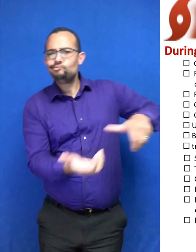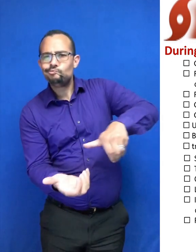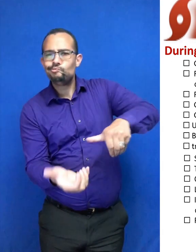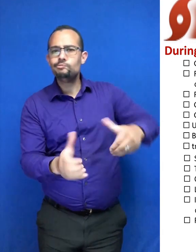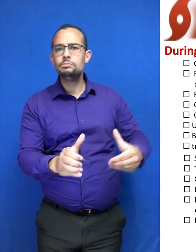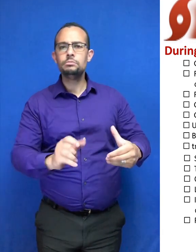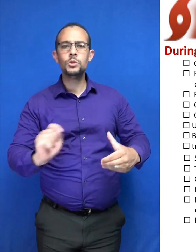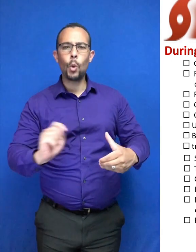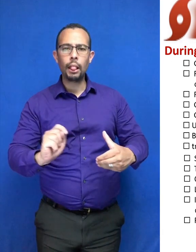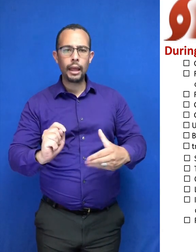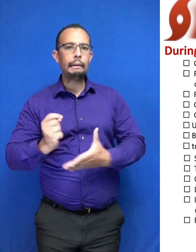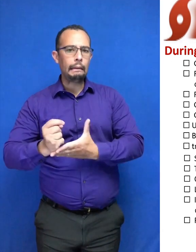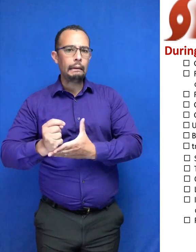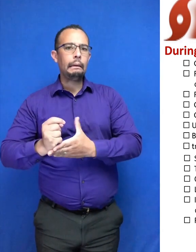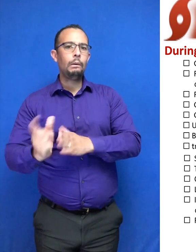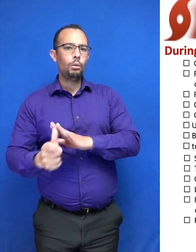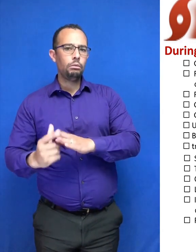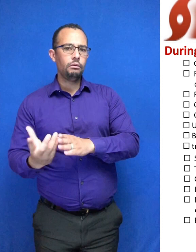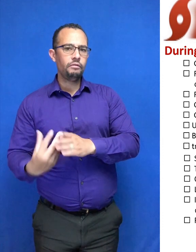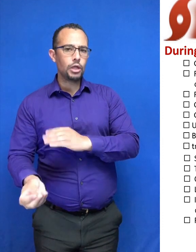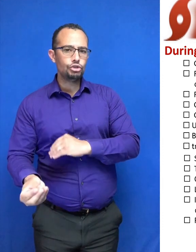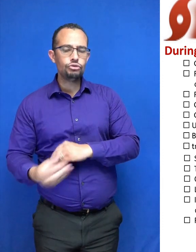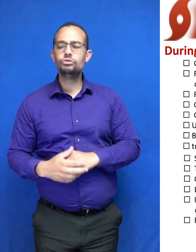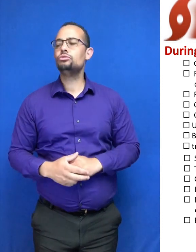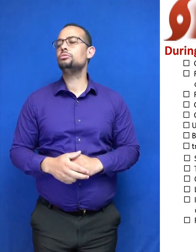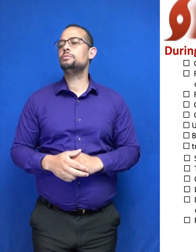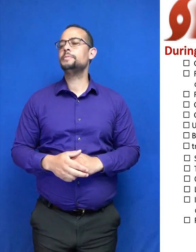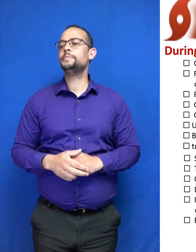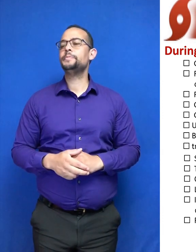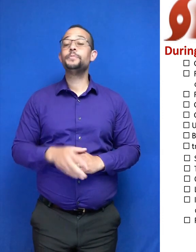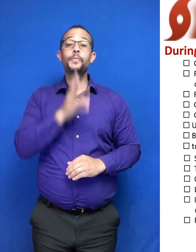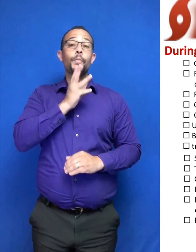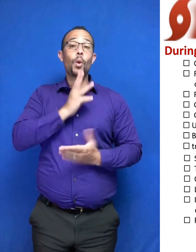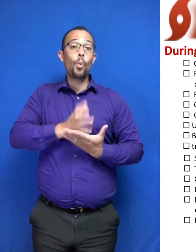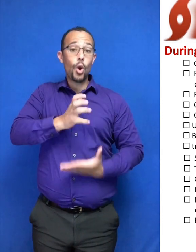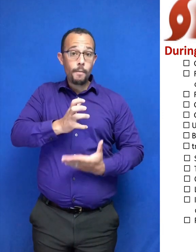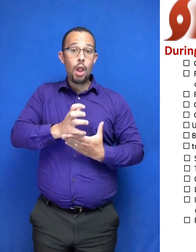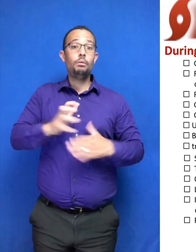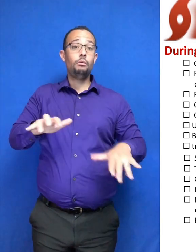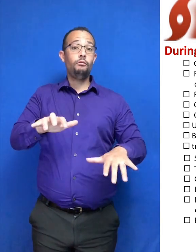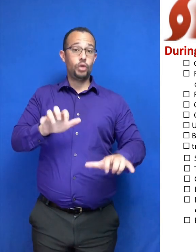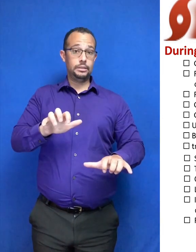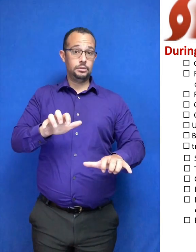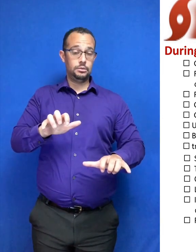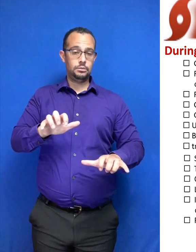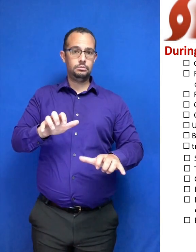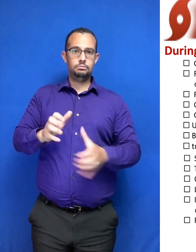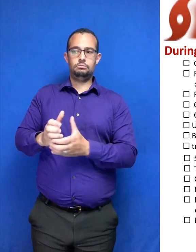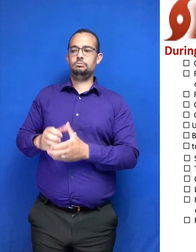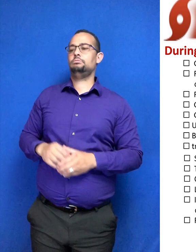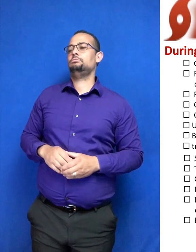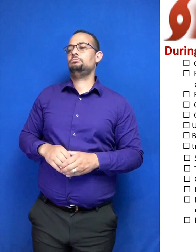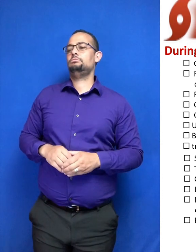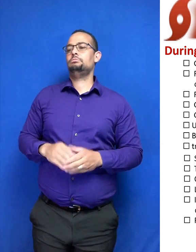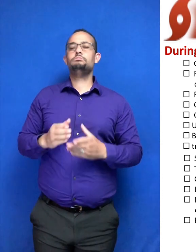can manually do it by the water pressure. Freeze bottles of water for ice. Get ice